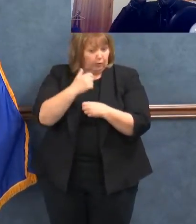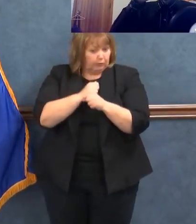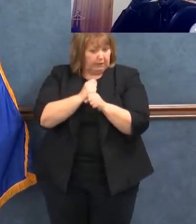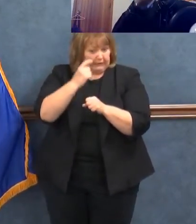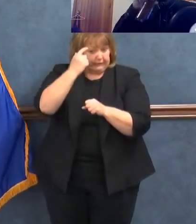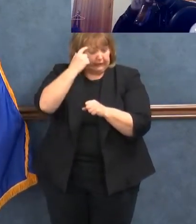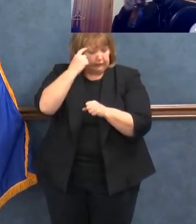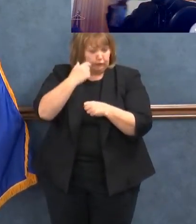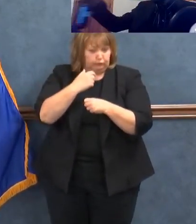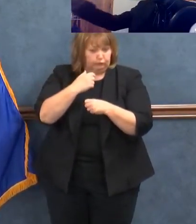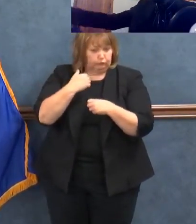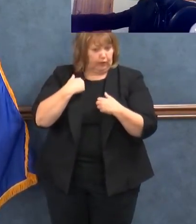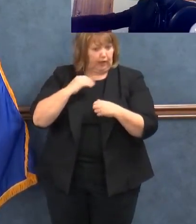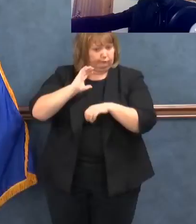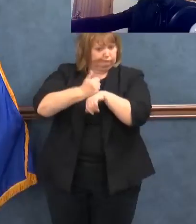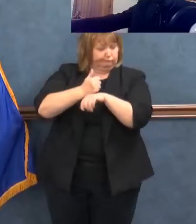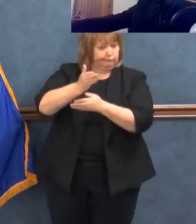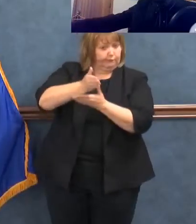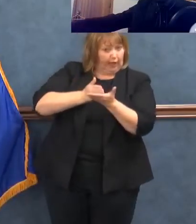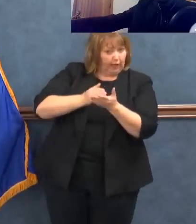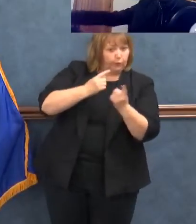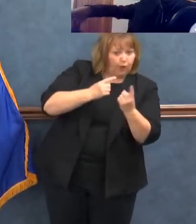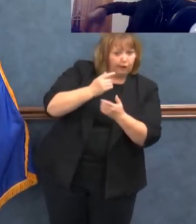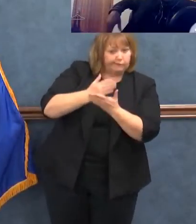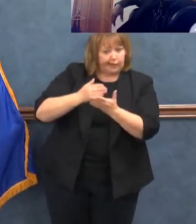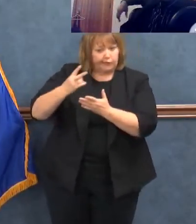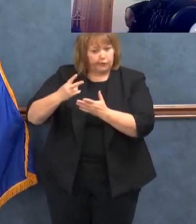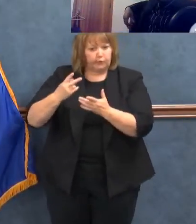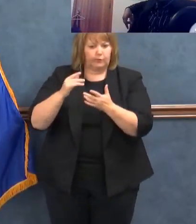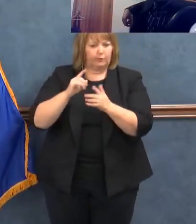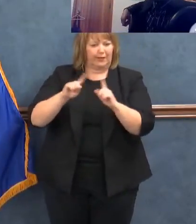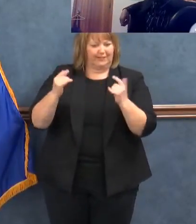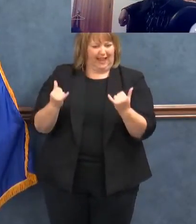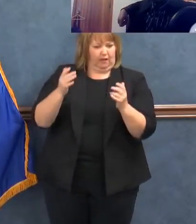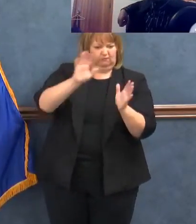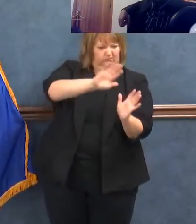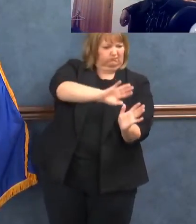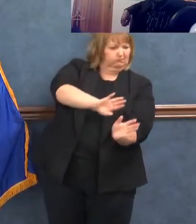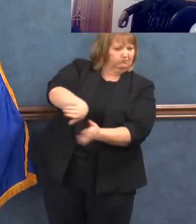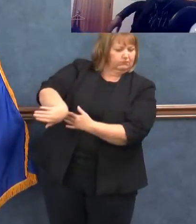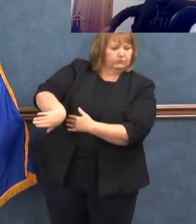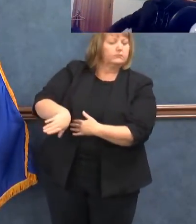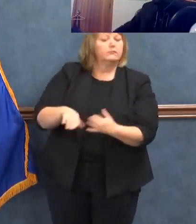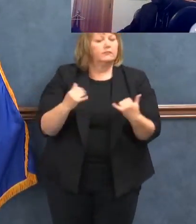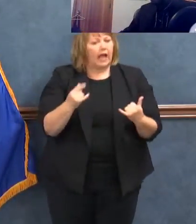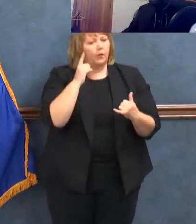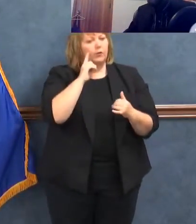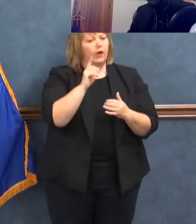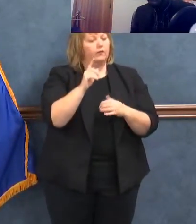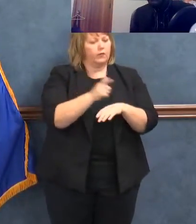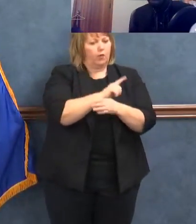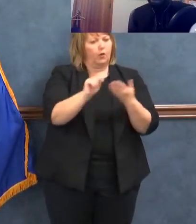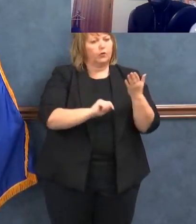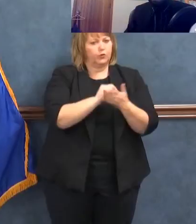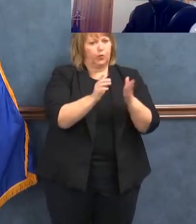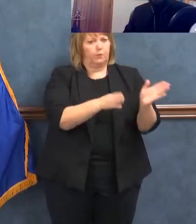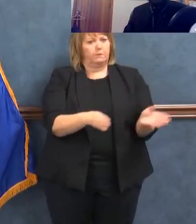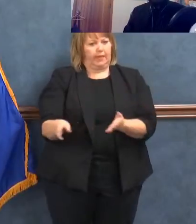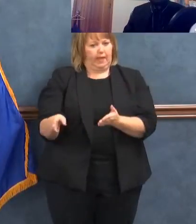are seeing now. This new approach will set Nevada up for the long term. This is our new normal.